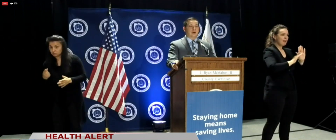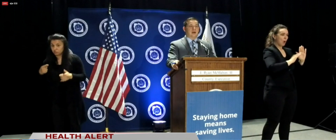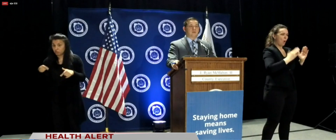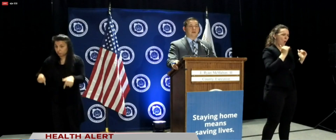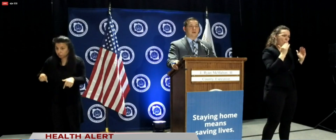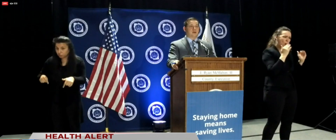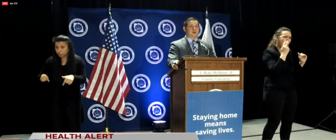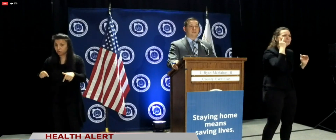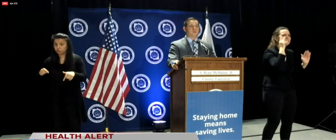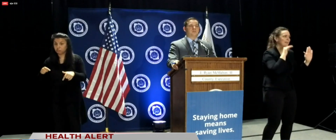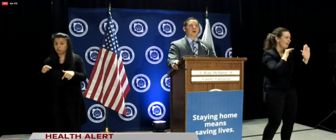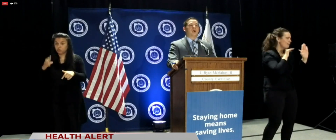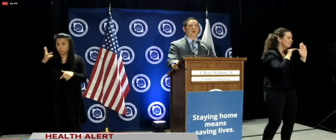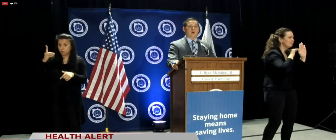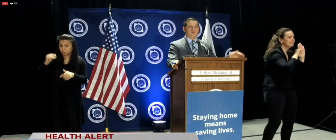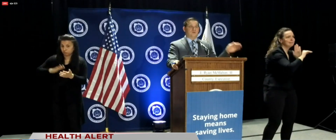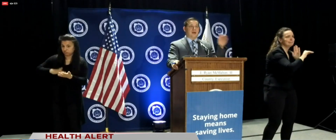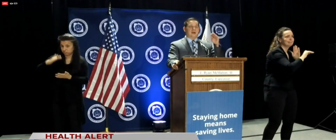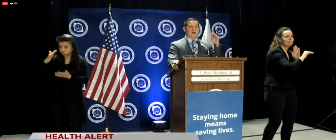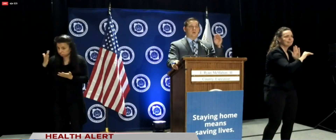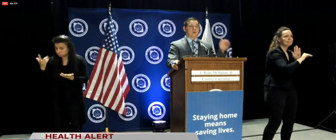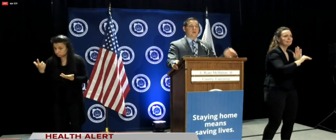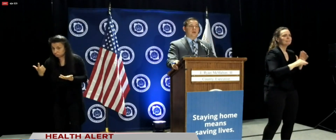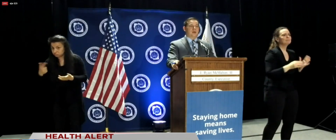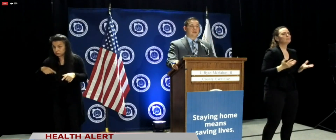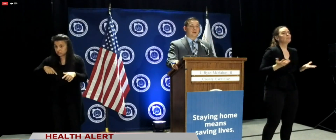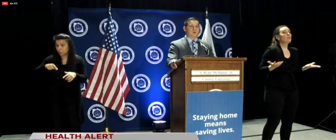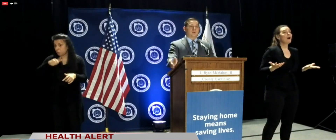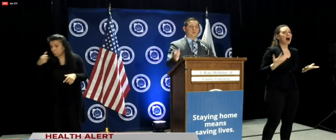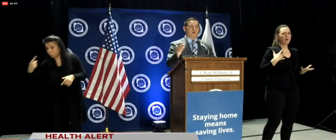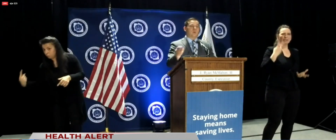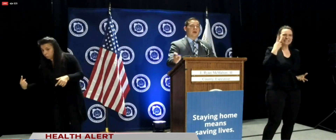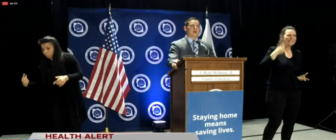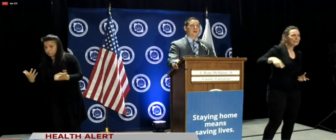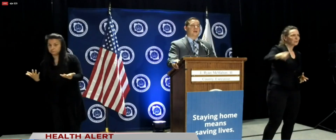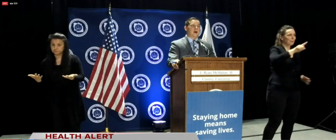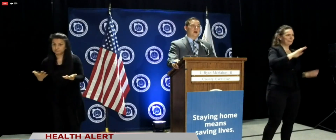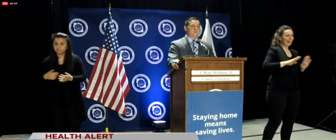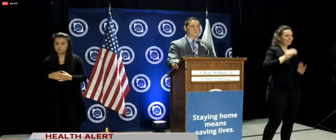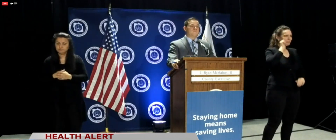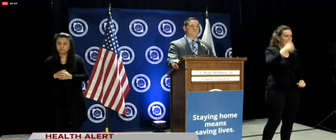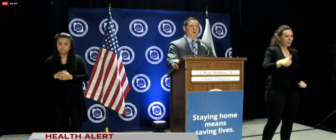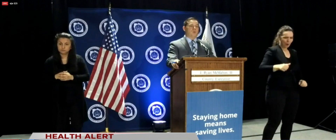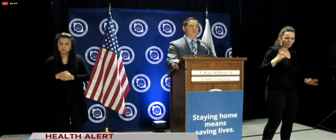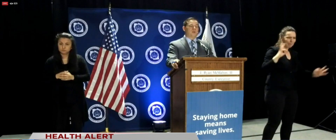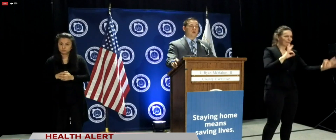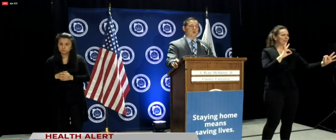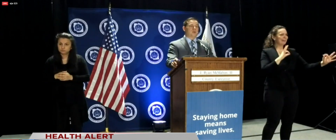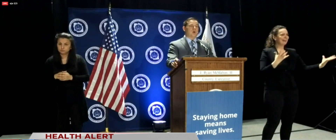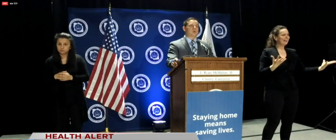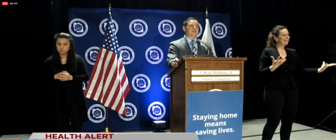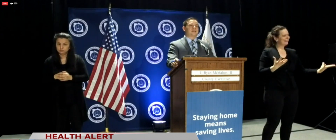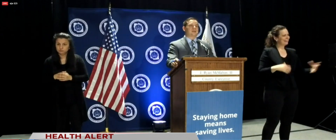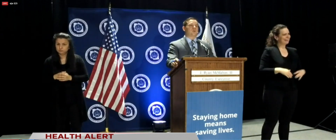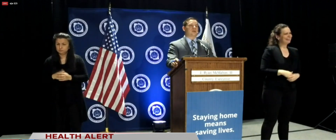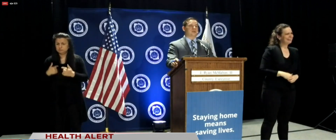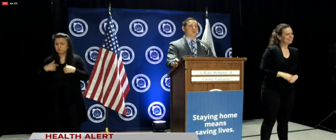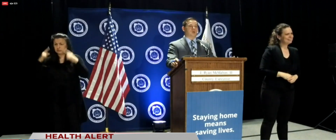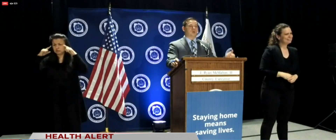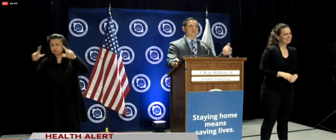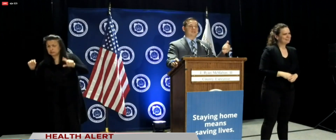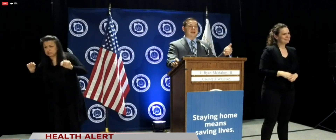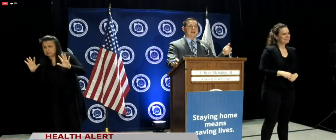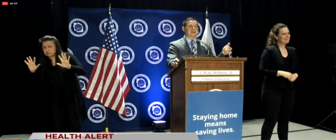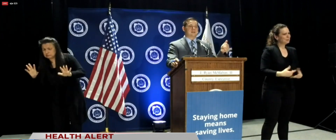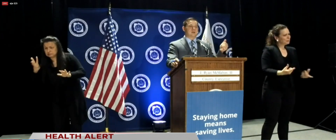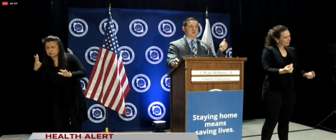know. I would like our curve to be tomorrow to flatten out and get going the right way. But we know the only thing we can